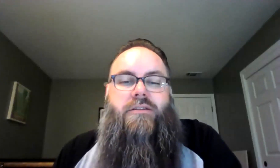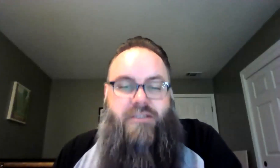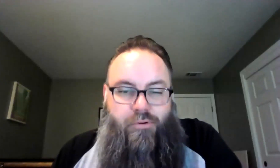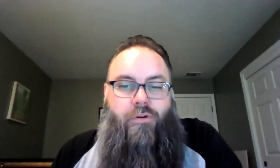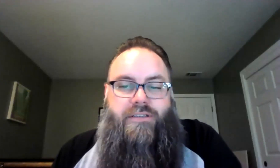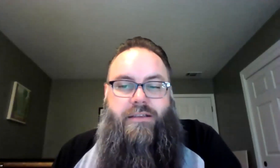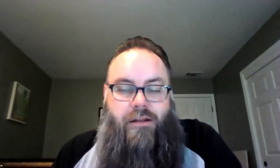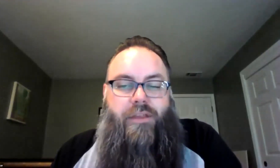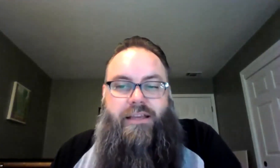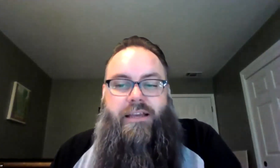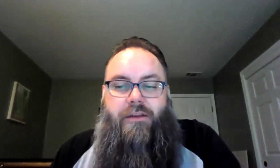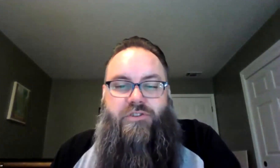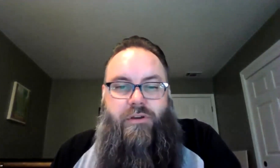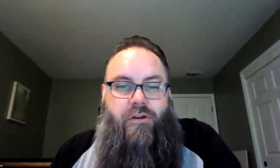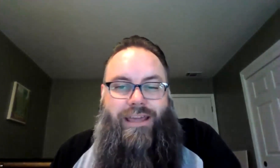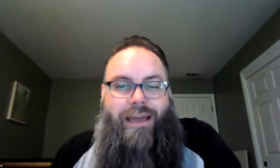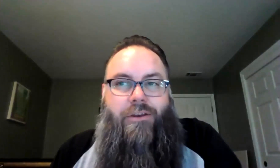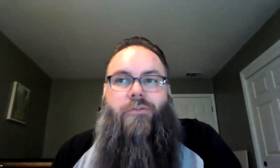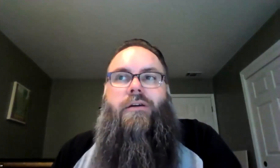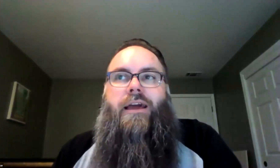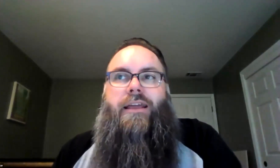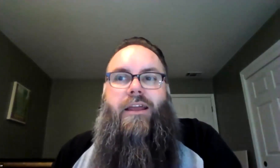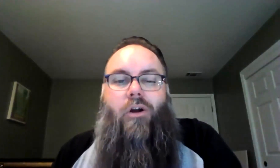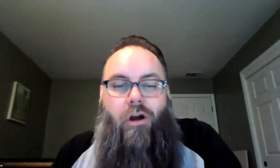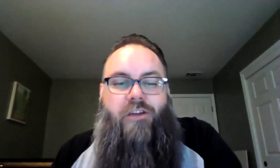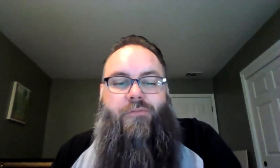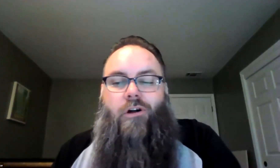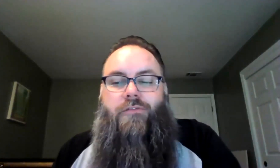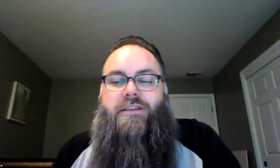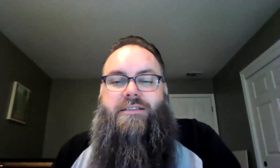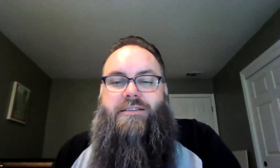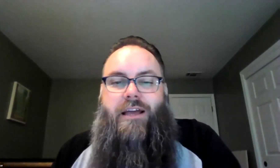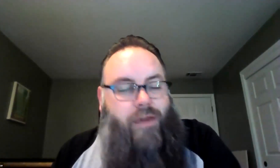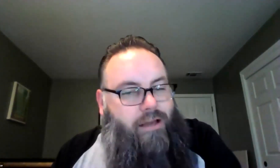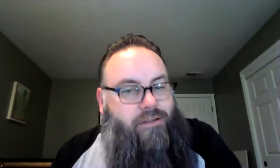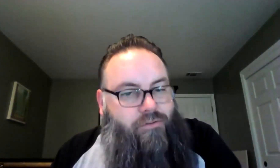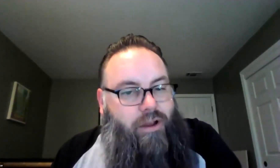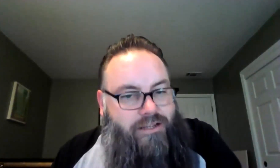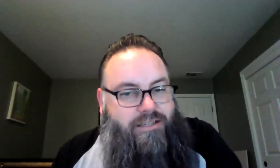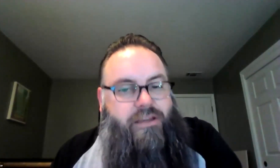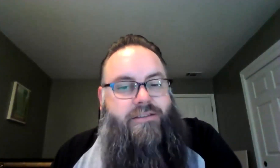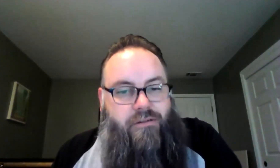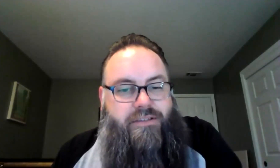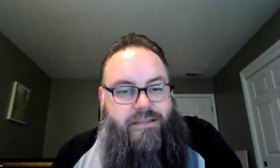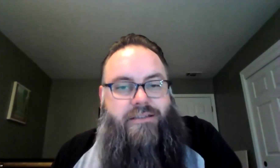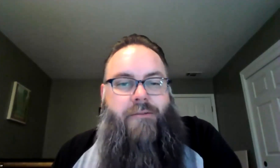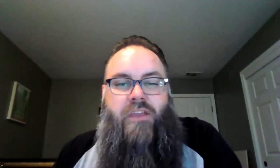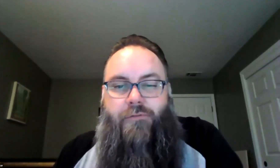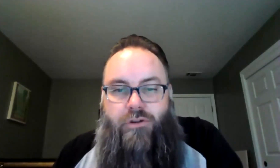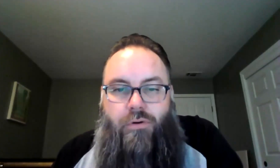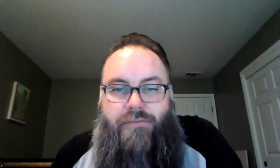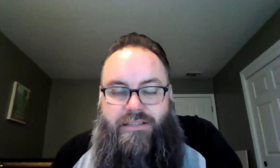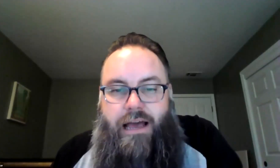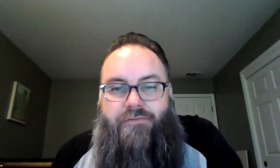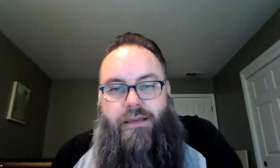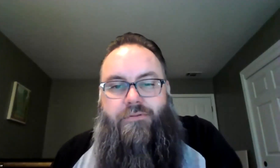in-person supports that they need, which we can't do. And again, our argument for all of this is that you can't deliver HCBS services if